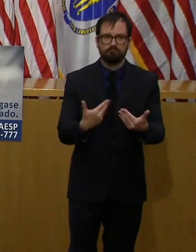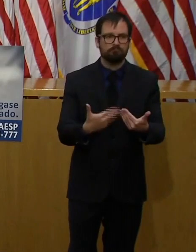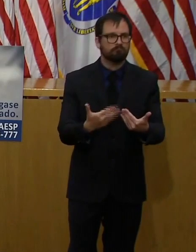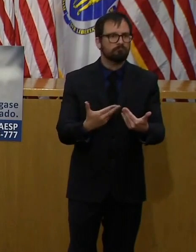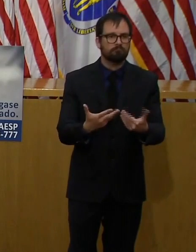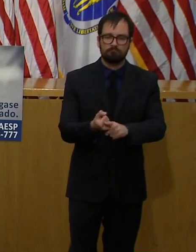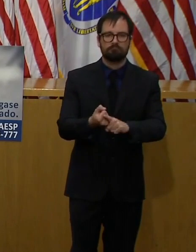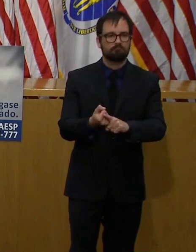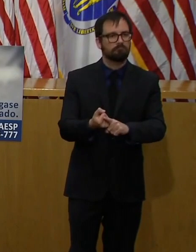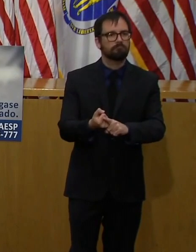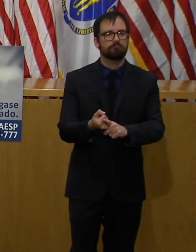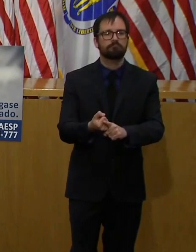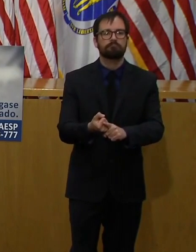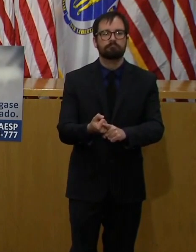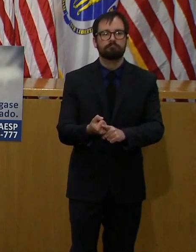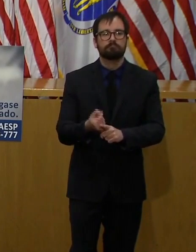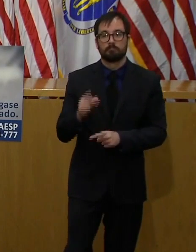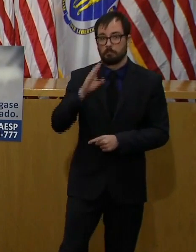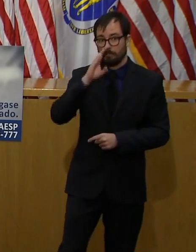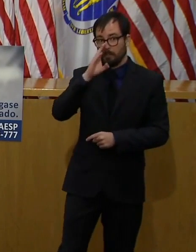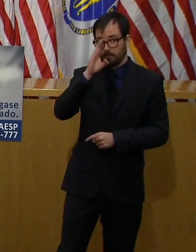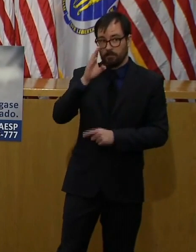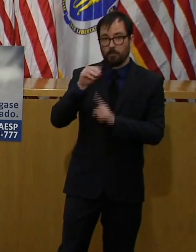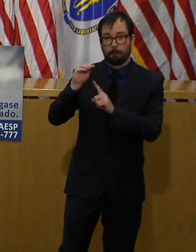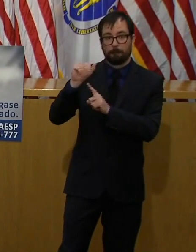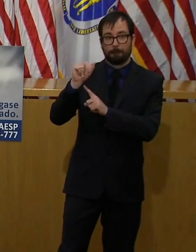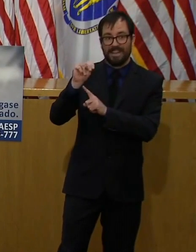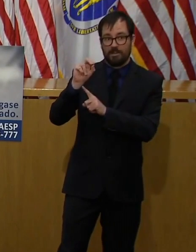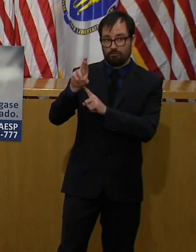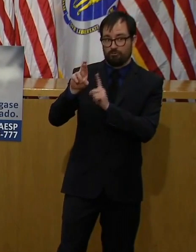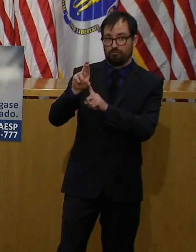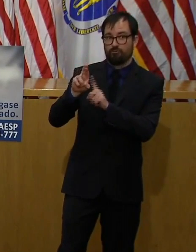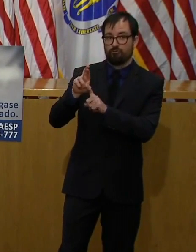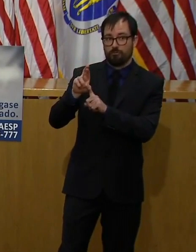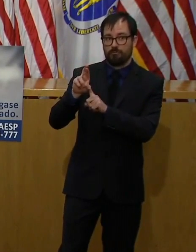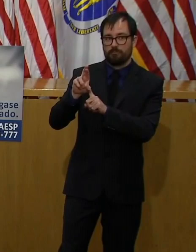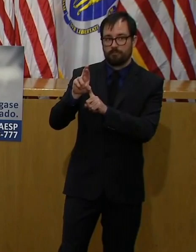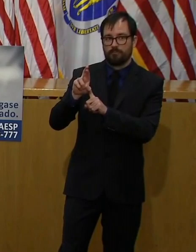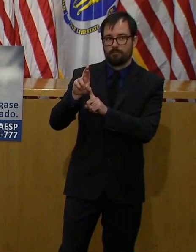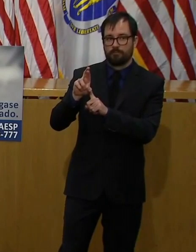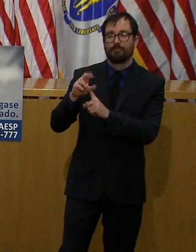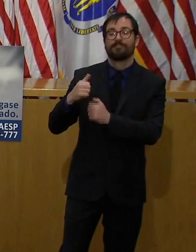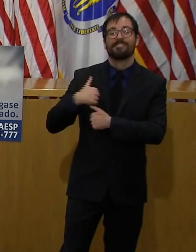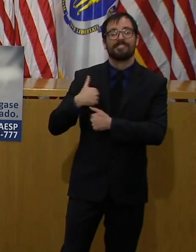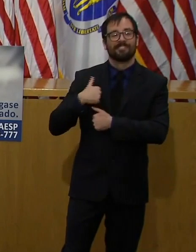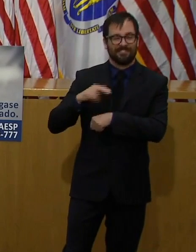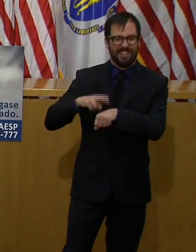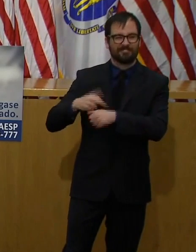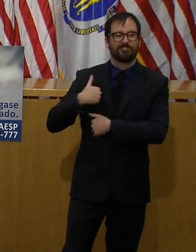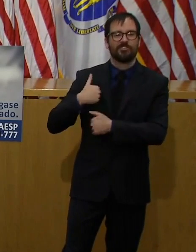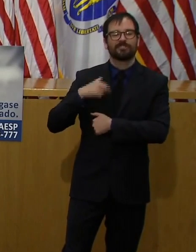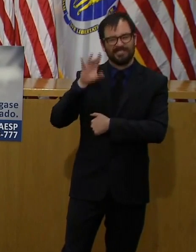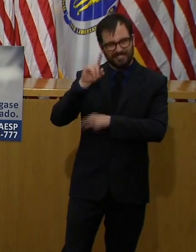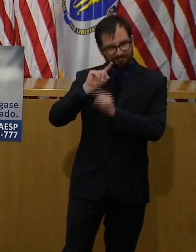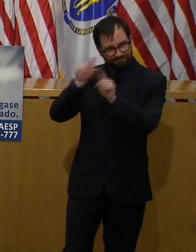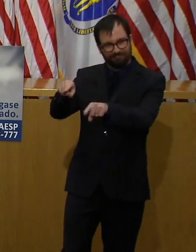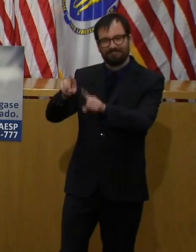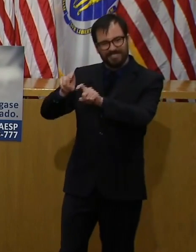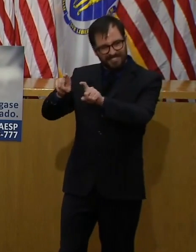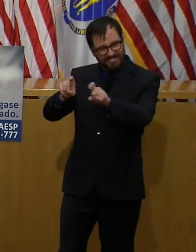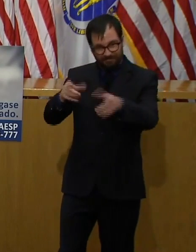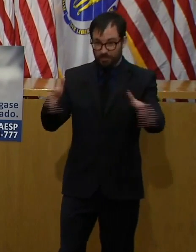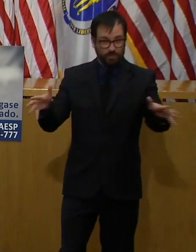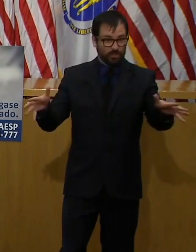can't remember what day, so National Guard has conducted testing at Belmont Manor, and we